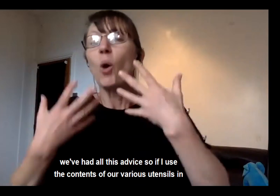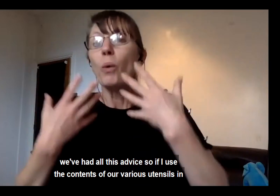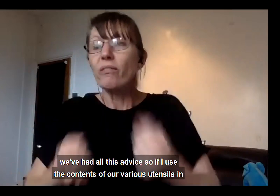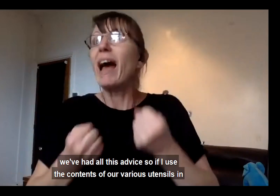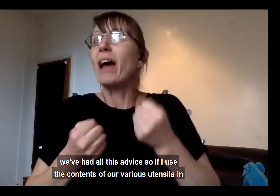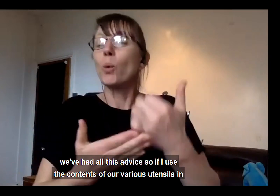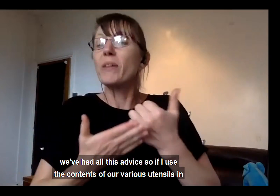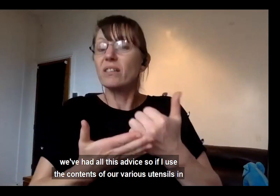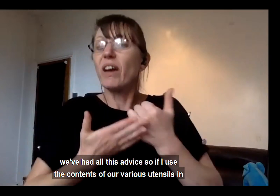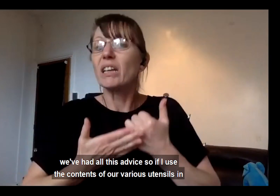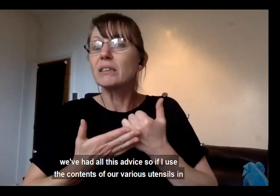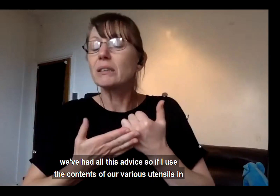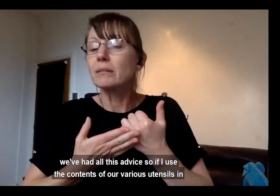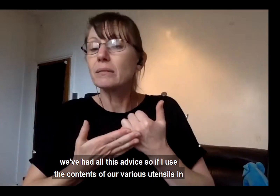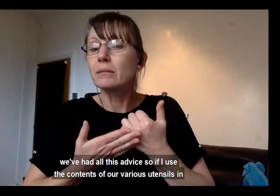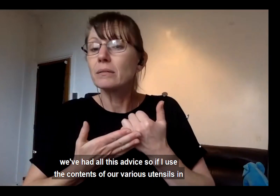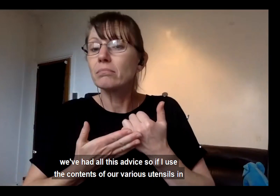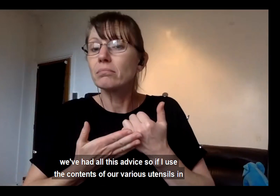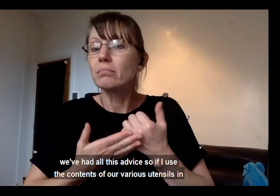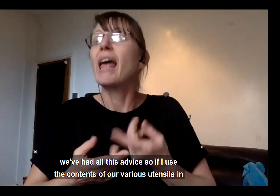advice. So if